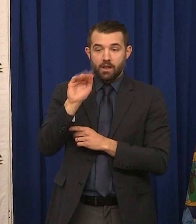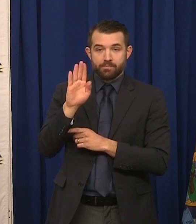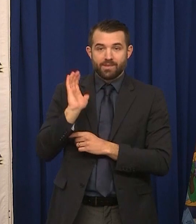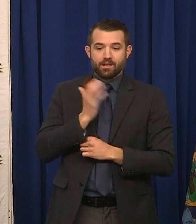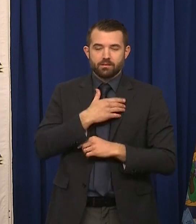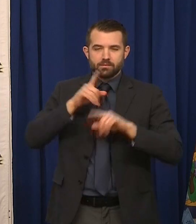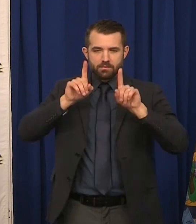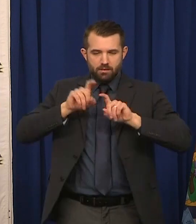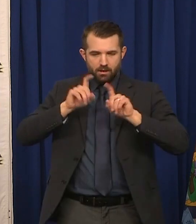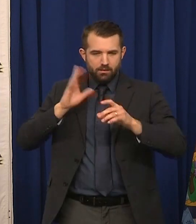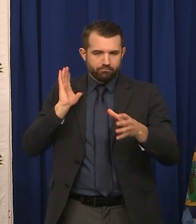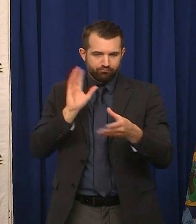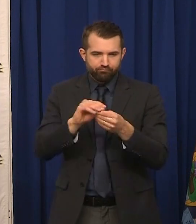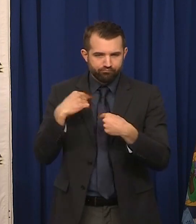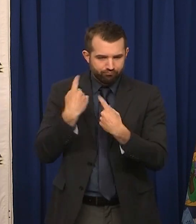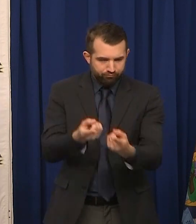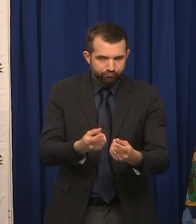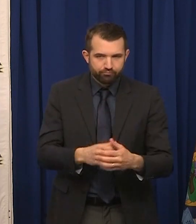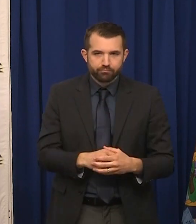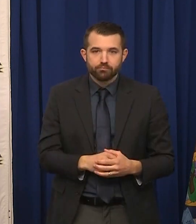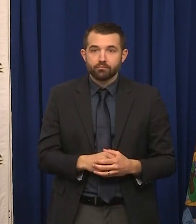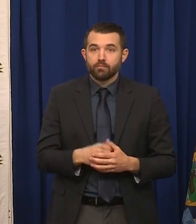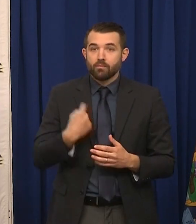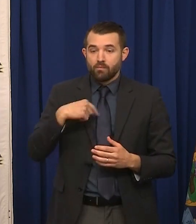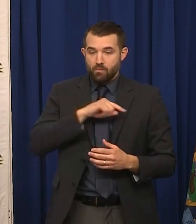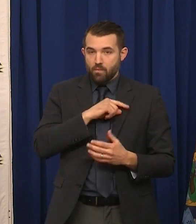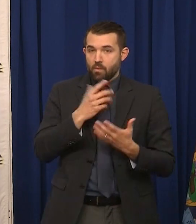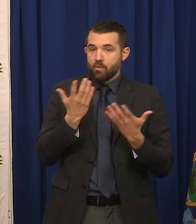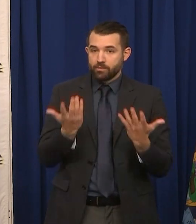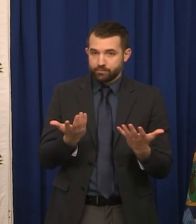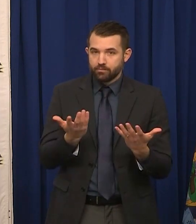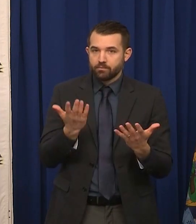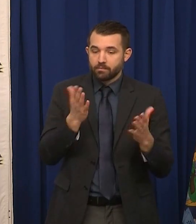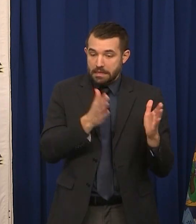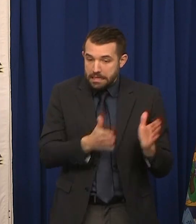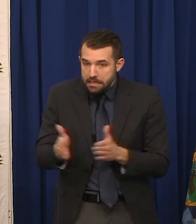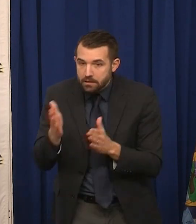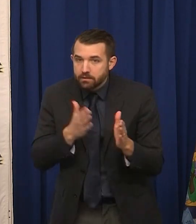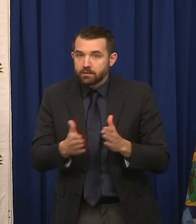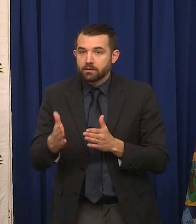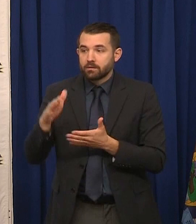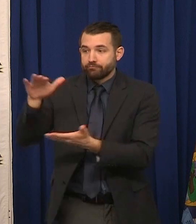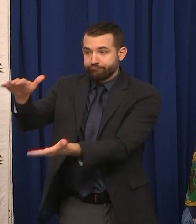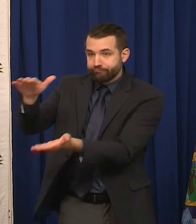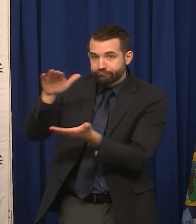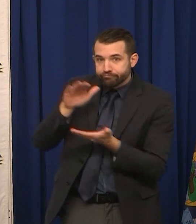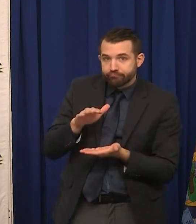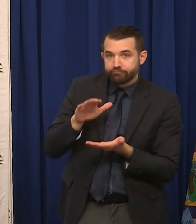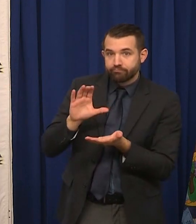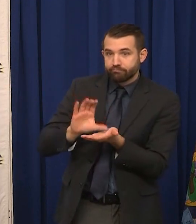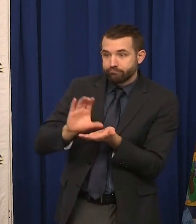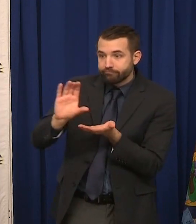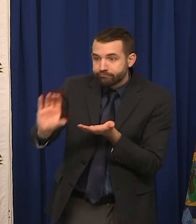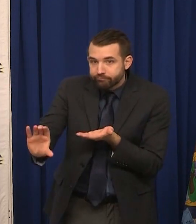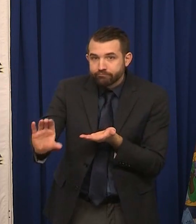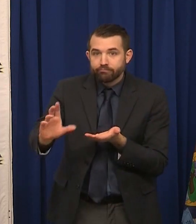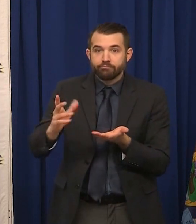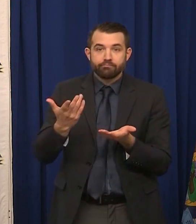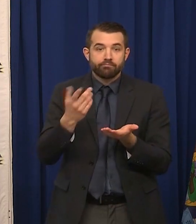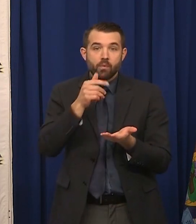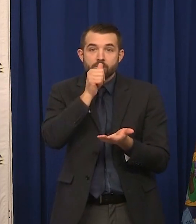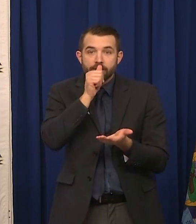to move forward with our plan to send a certain number of samples to an outside third-party commercial